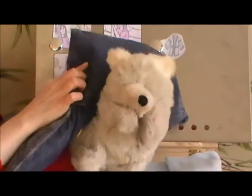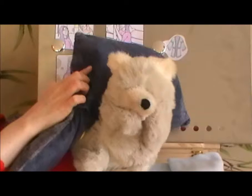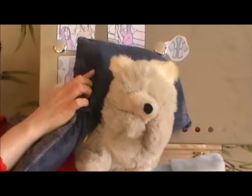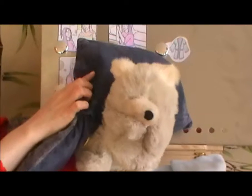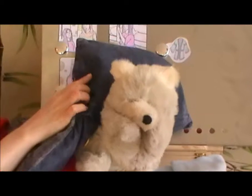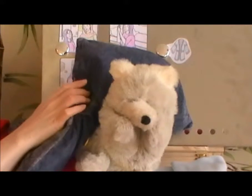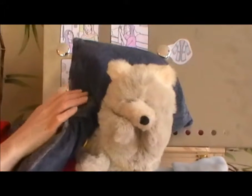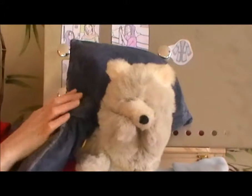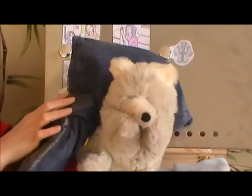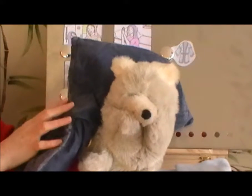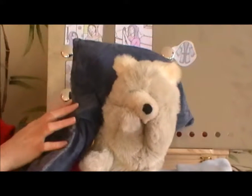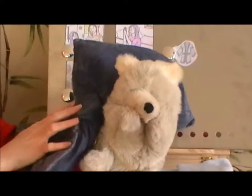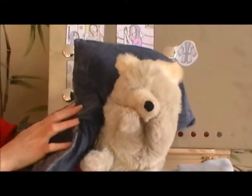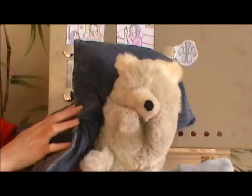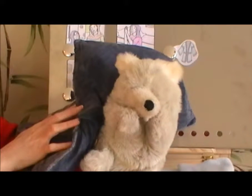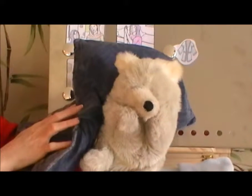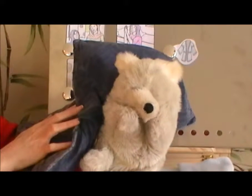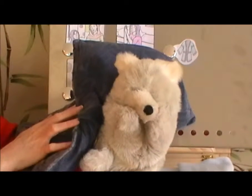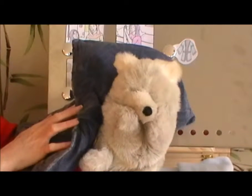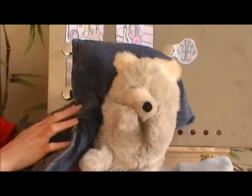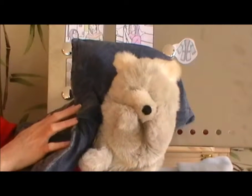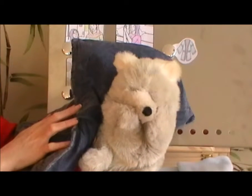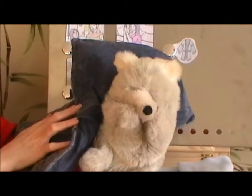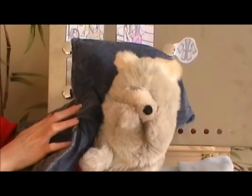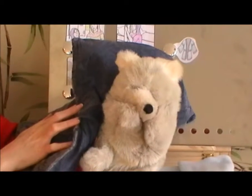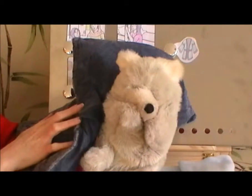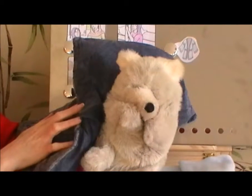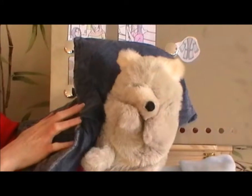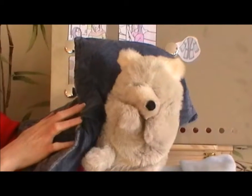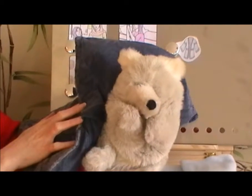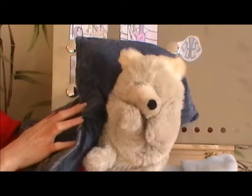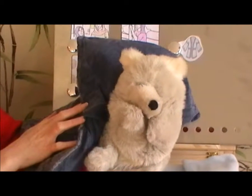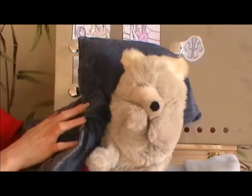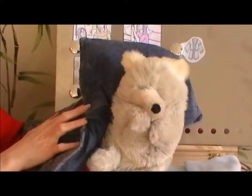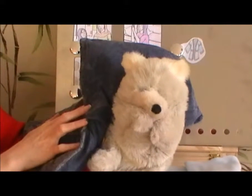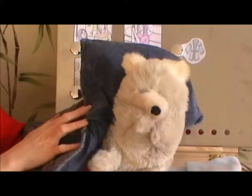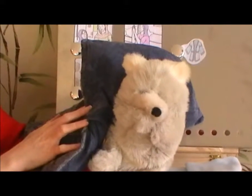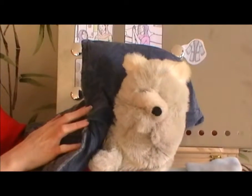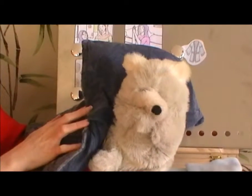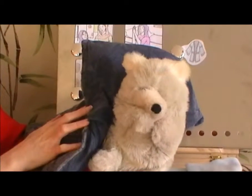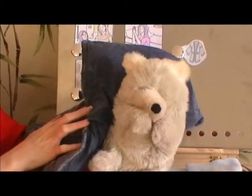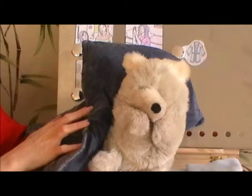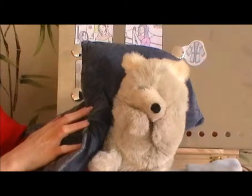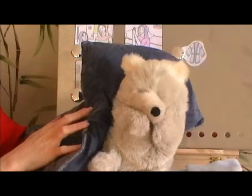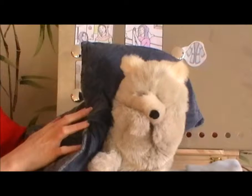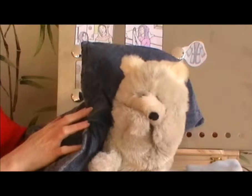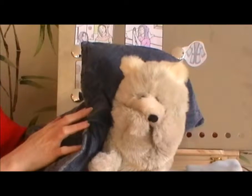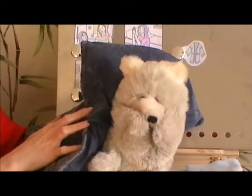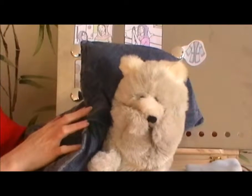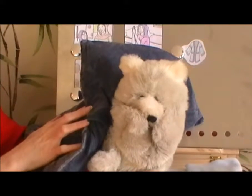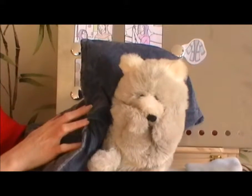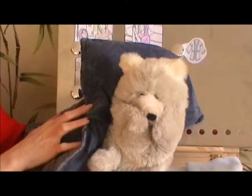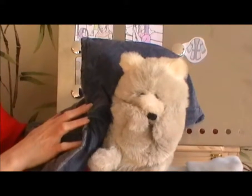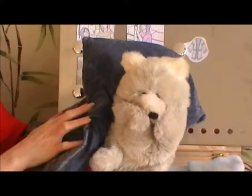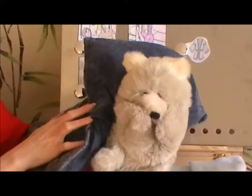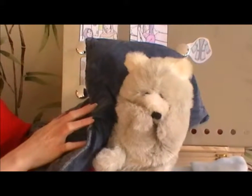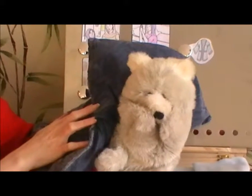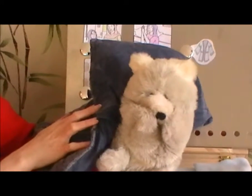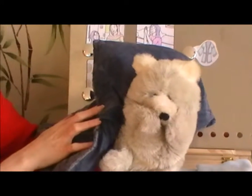he said, speak, Lord, your servant is listening. And